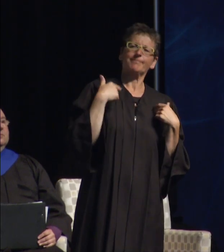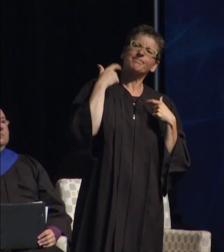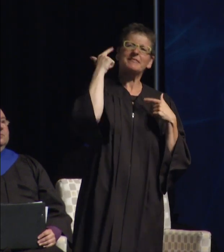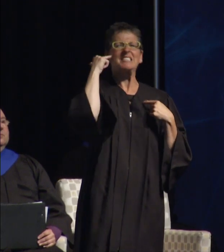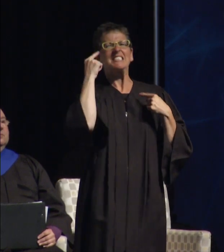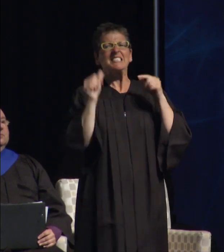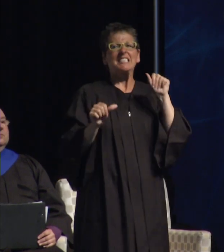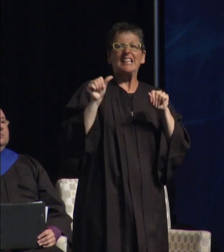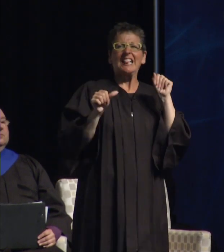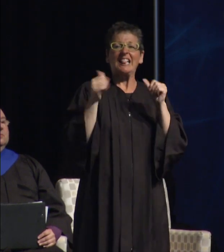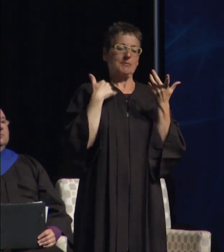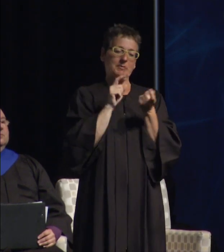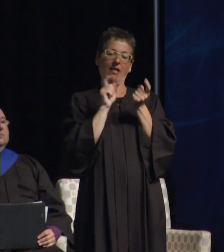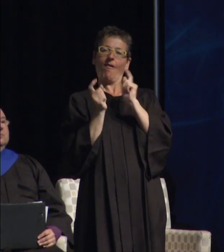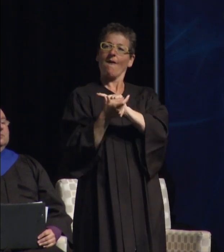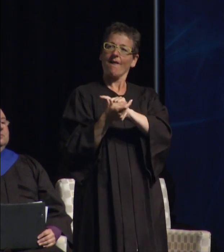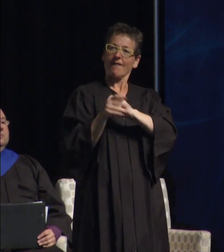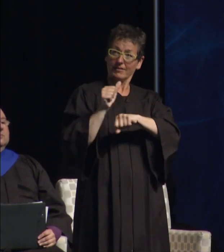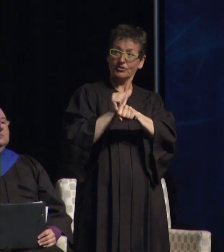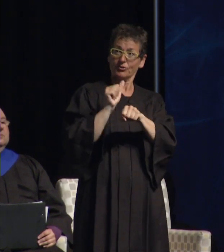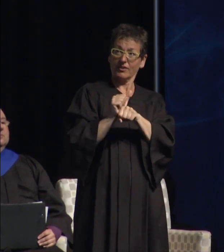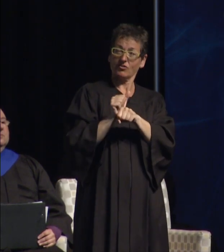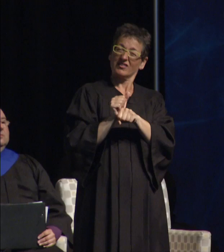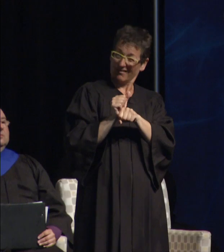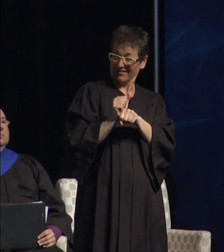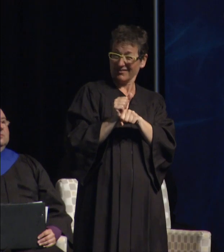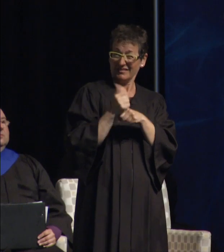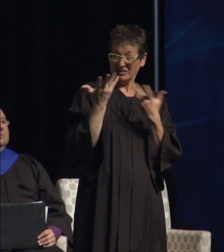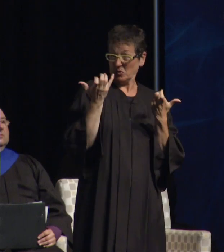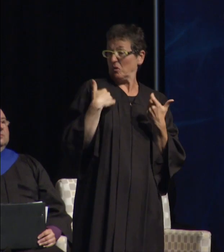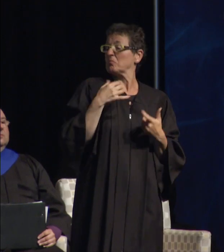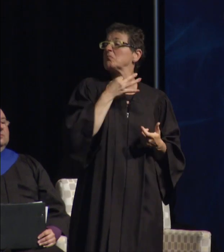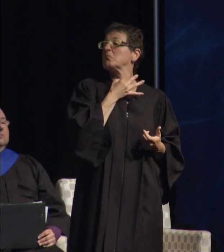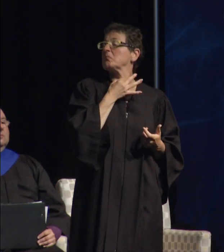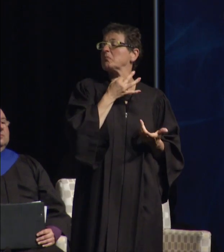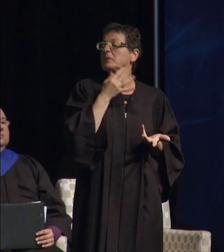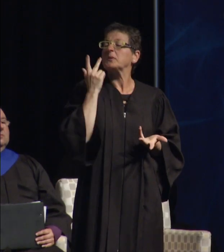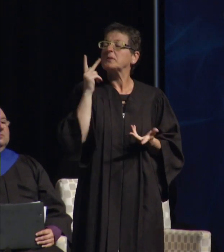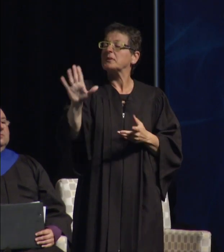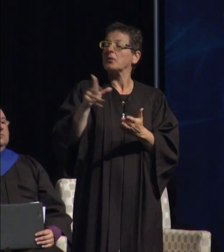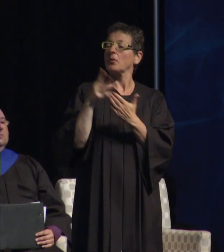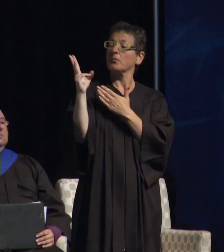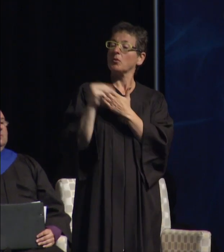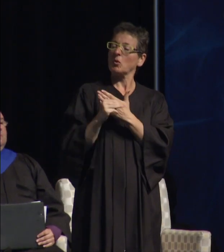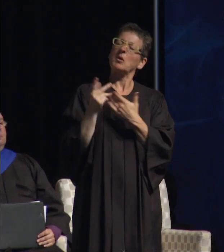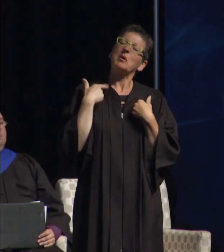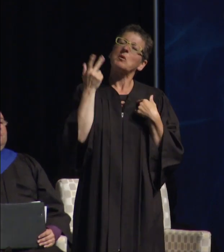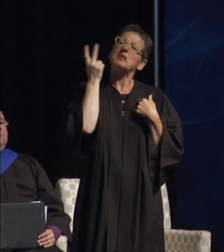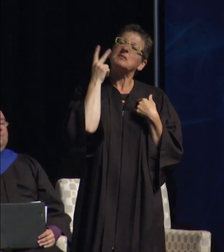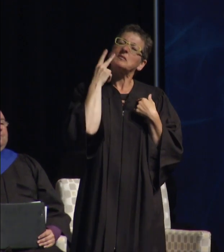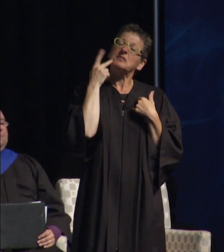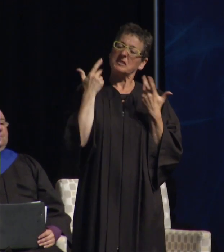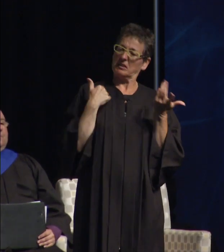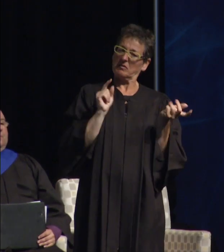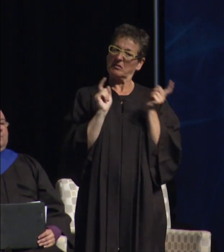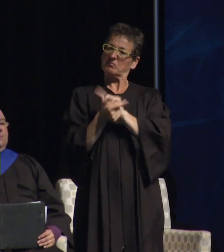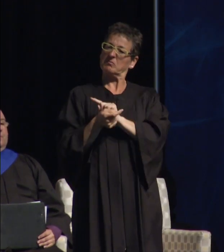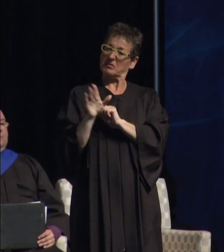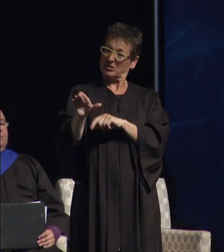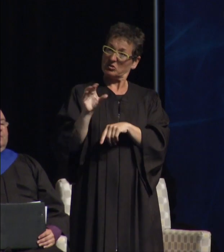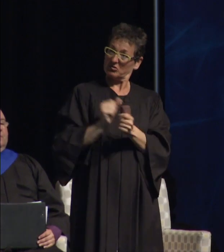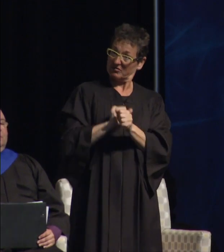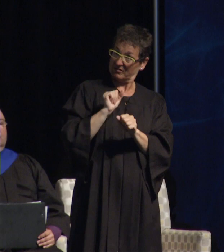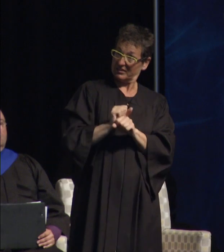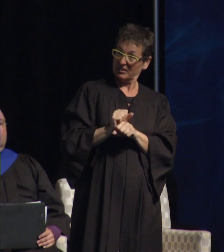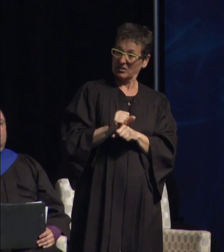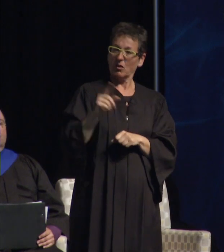a midlife career change, and I was interested in test driving this particular program for a day. Well, after giving